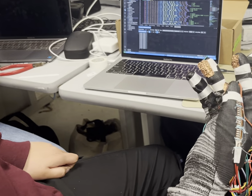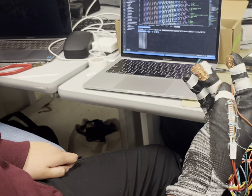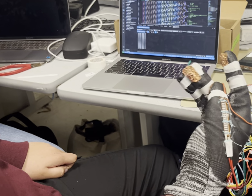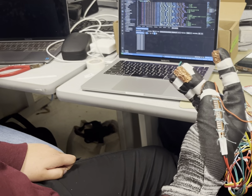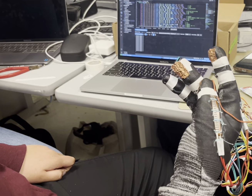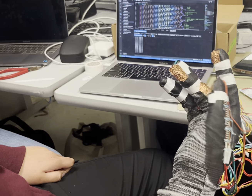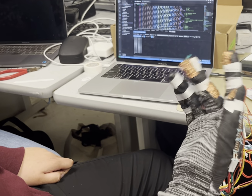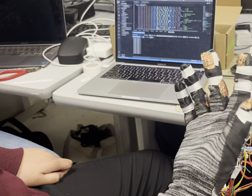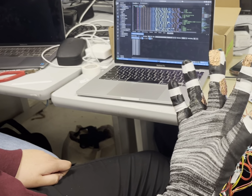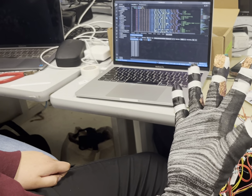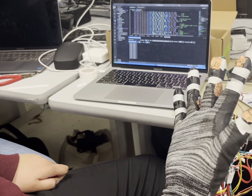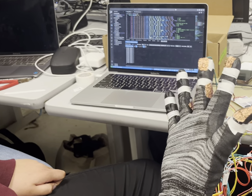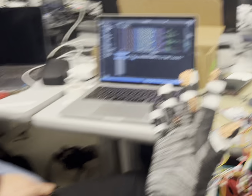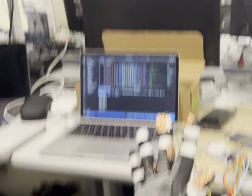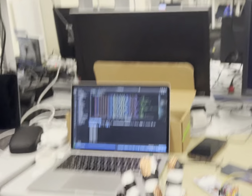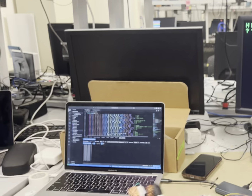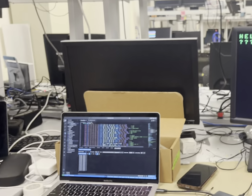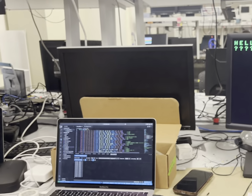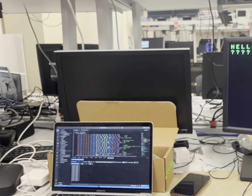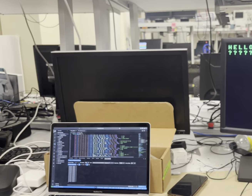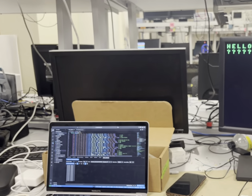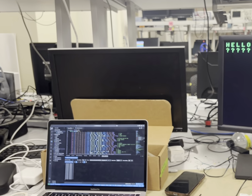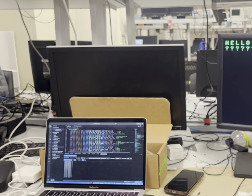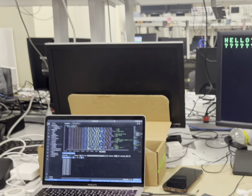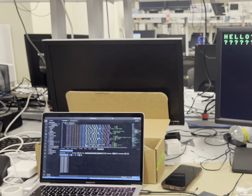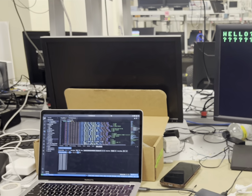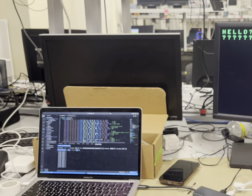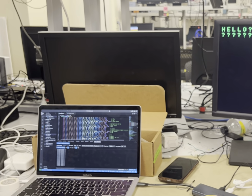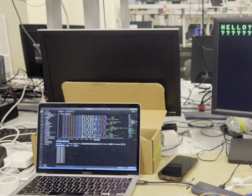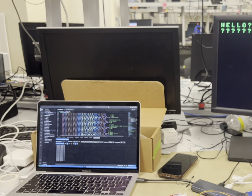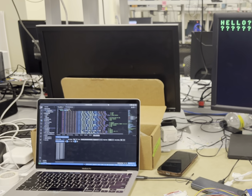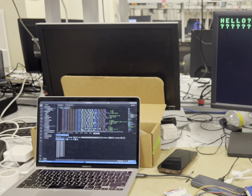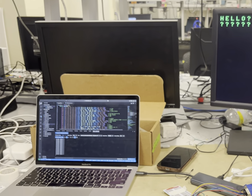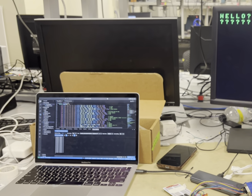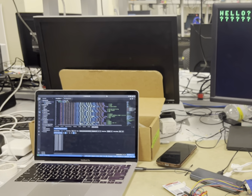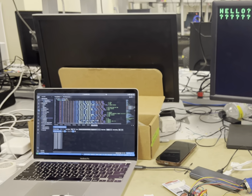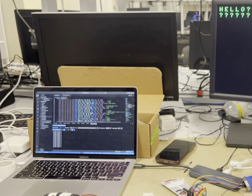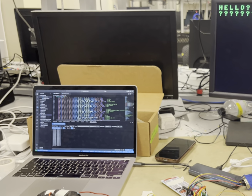the pin. Yeah. It's really, really nice. Thank you guys. That's a really cool demo.